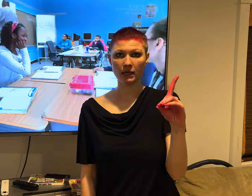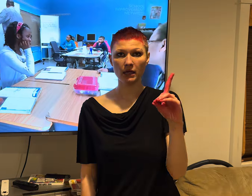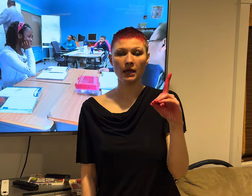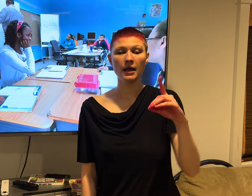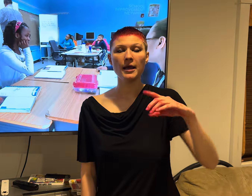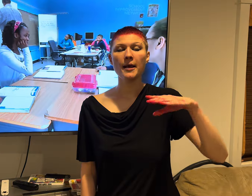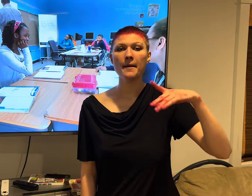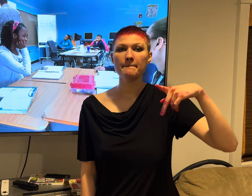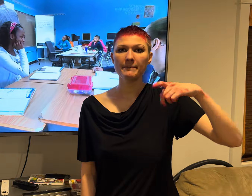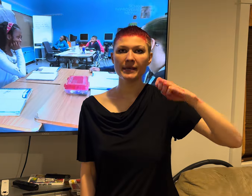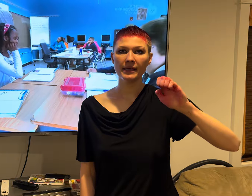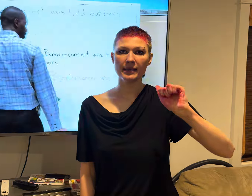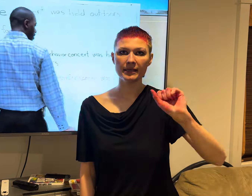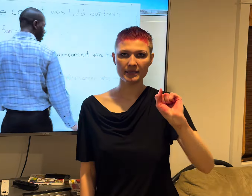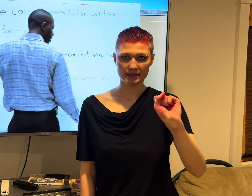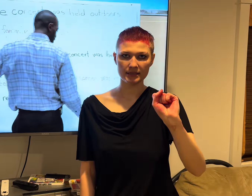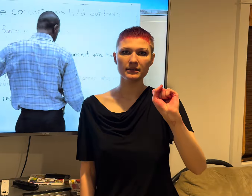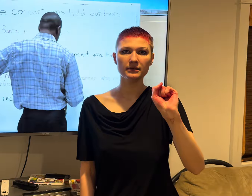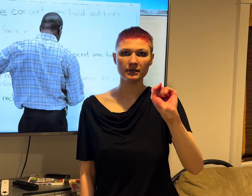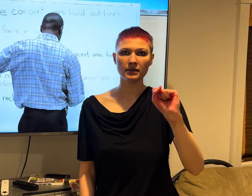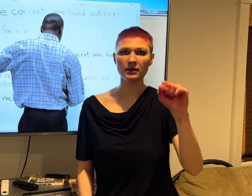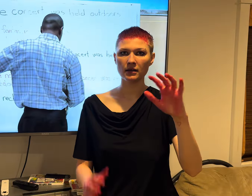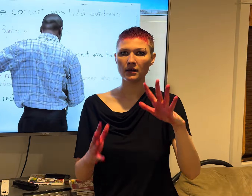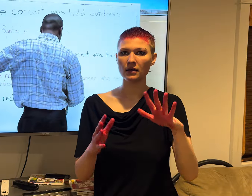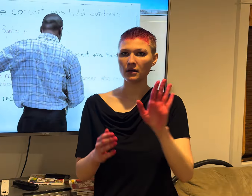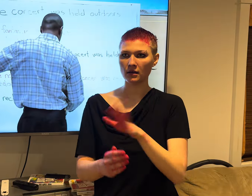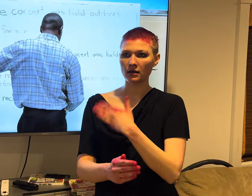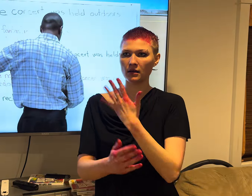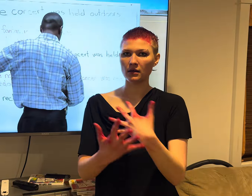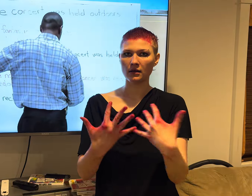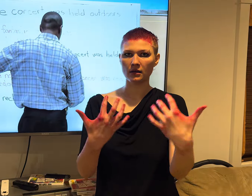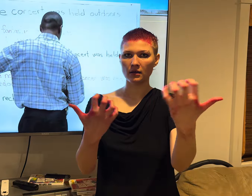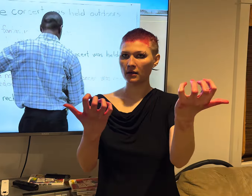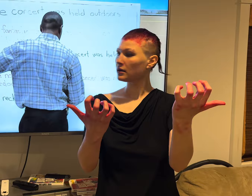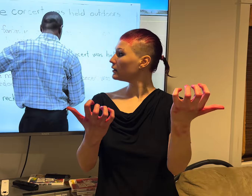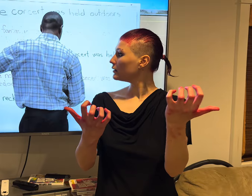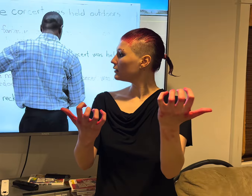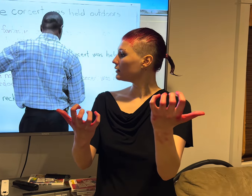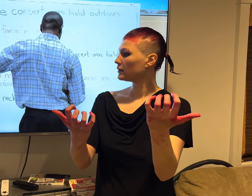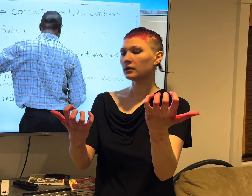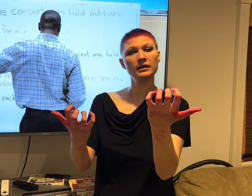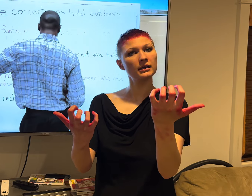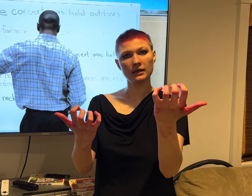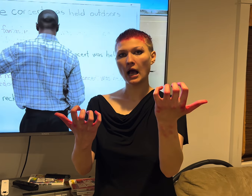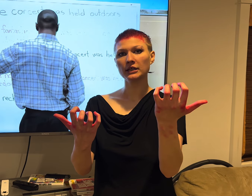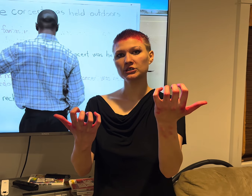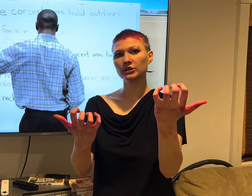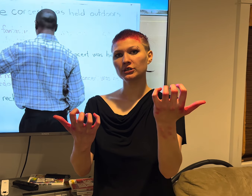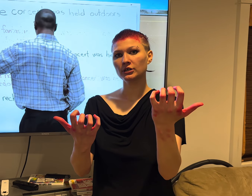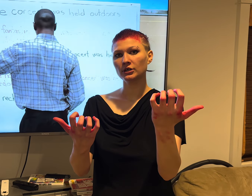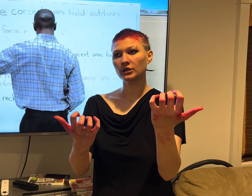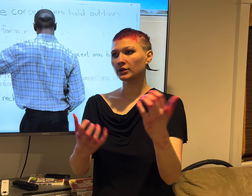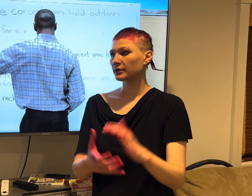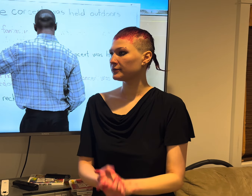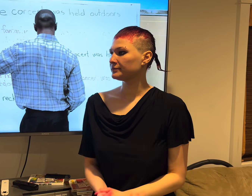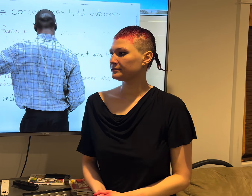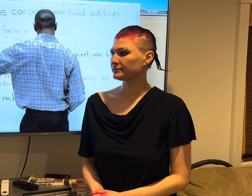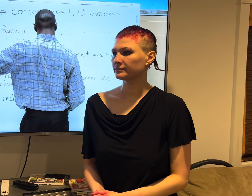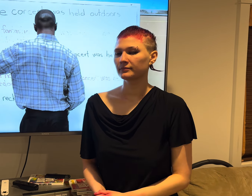Is it Black Eyed Peas? Yes. Black Eyed Peas. Eyed. Is it eyed with a, you sure? You